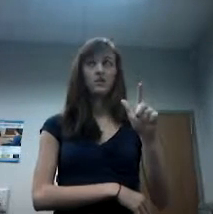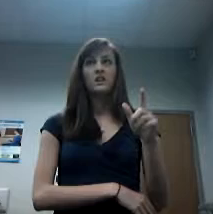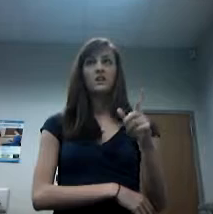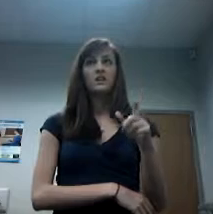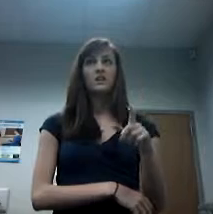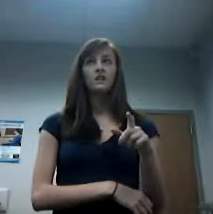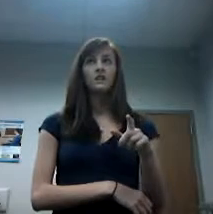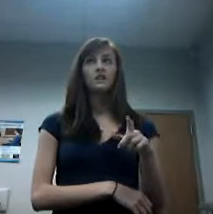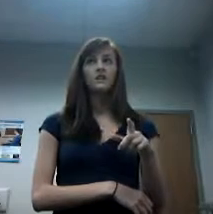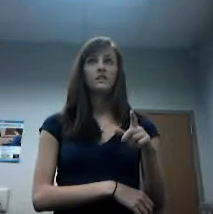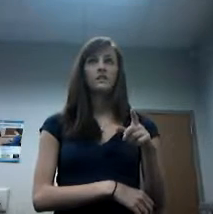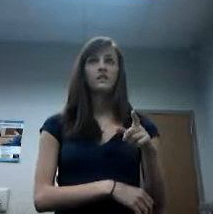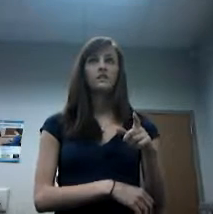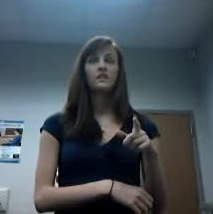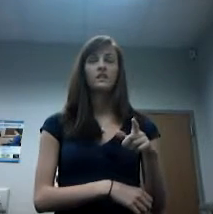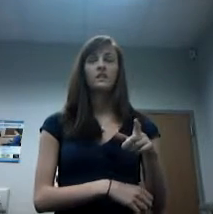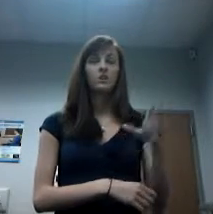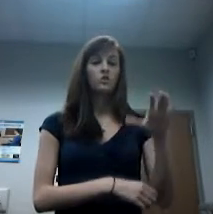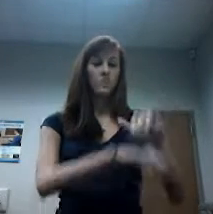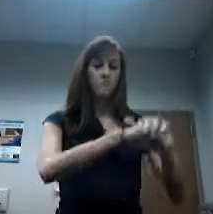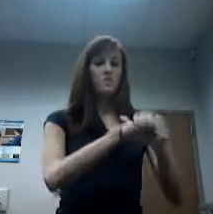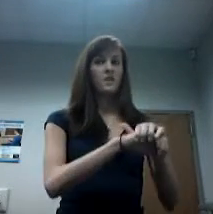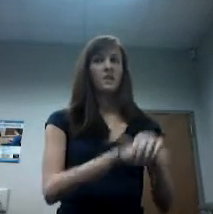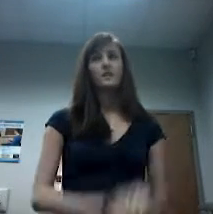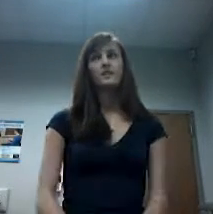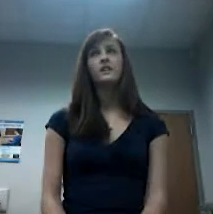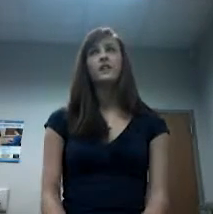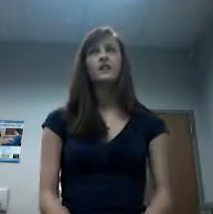Great Britain, right? So they supported Great Britain.